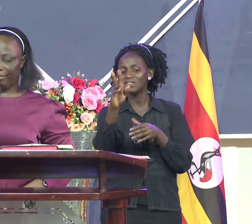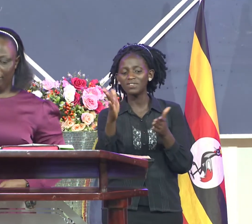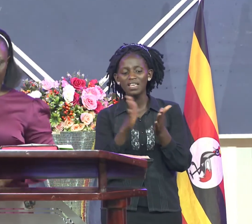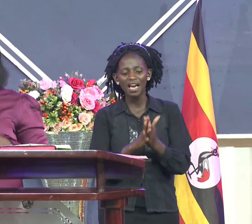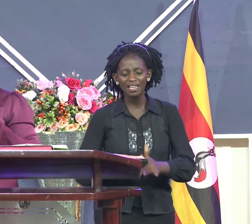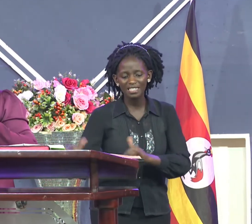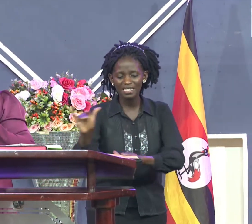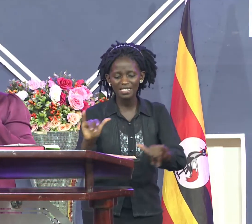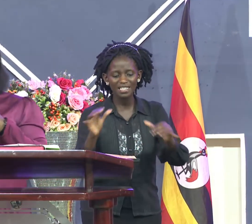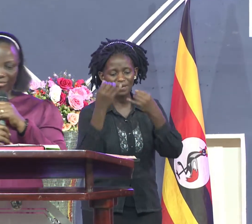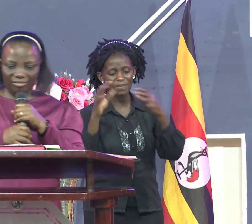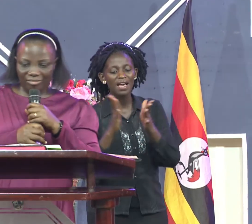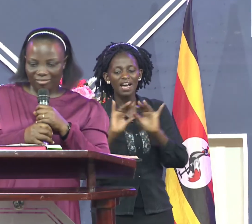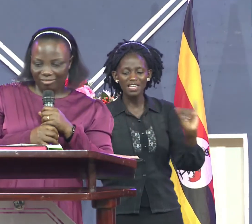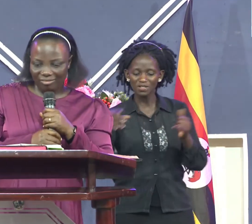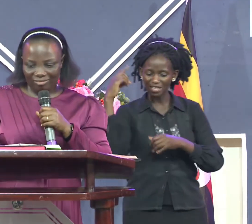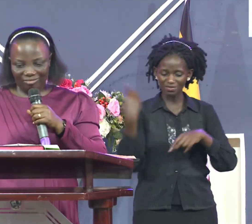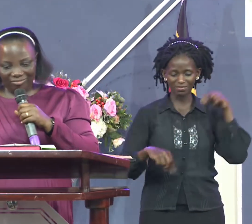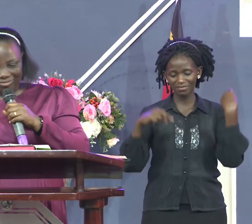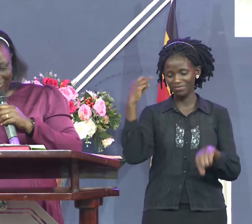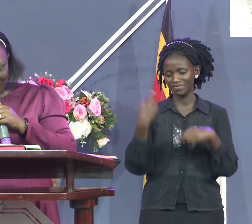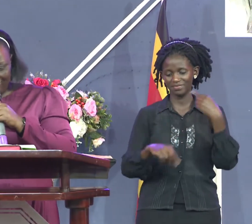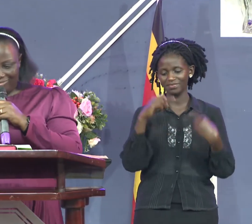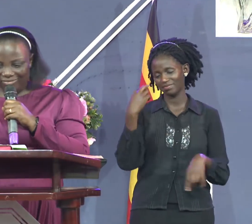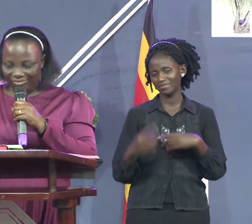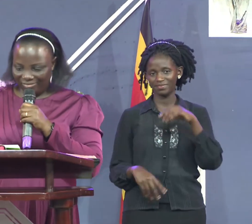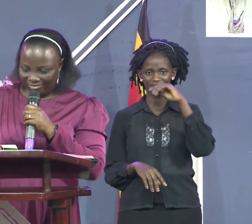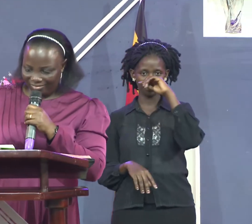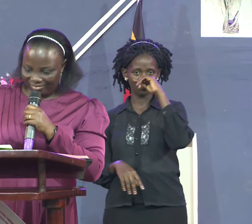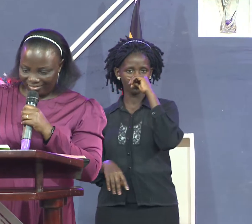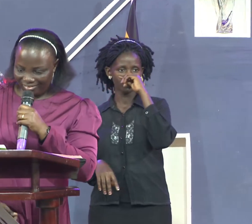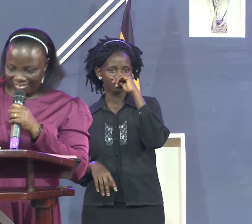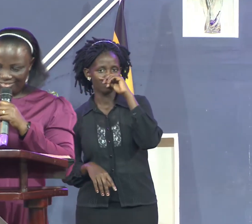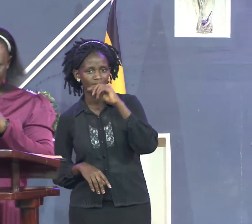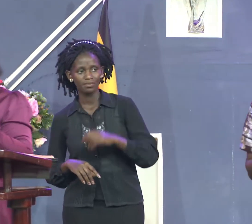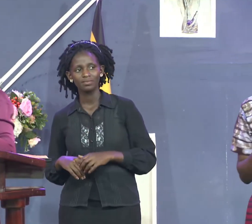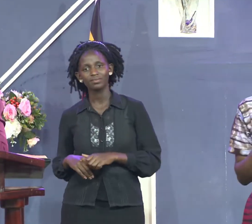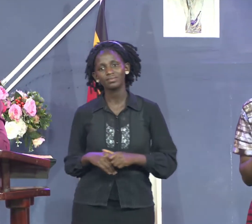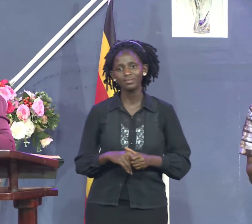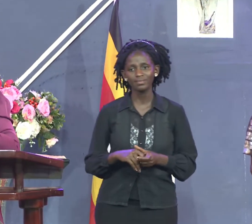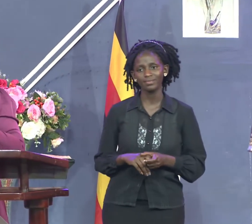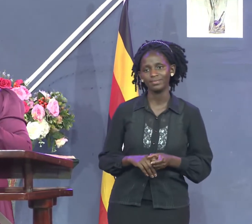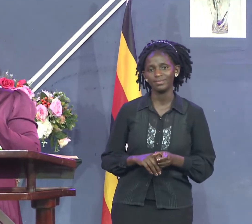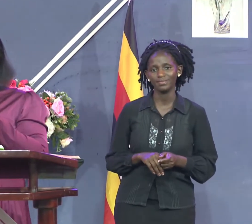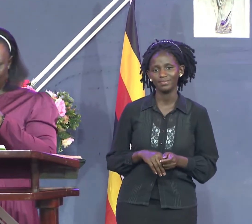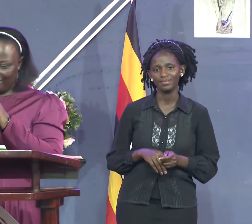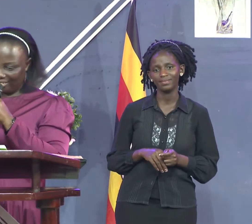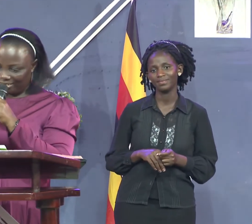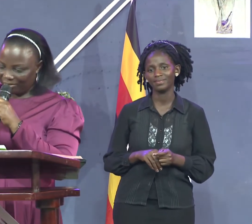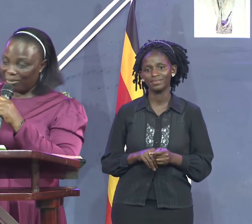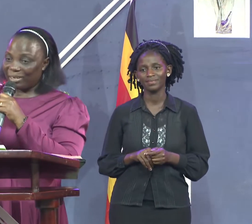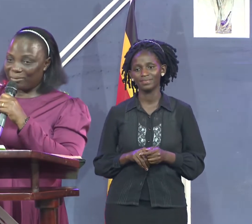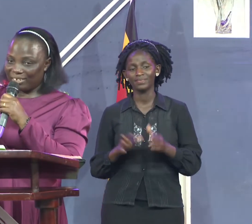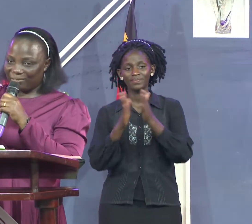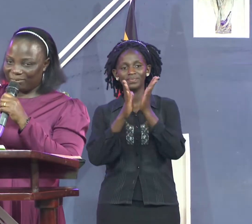I used to consider a number of things and ask them, why are you watching TV? Yet this isn't done. Consider the house isn't cleaned. I would just beat